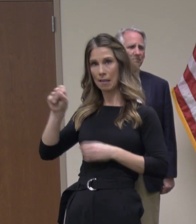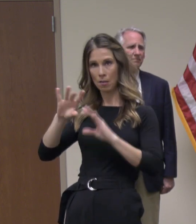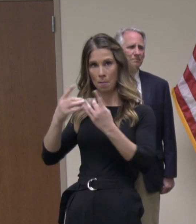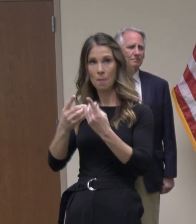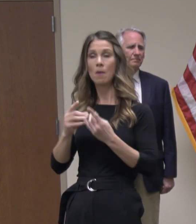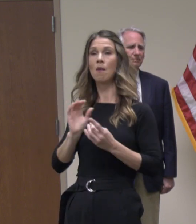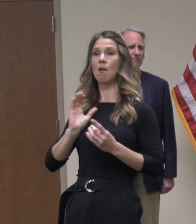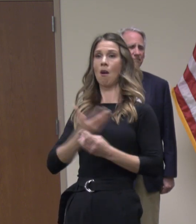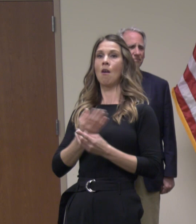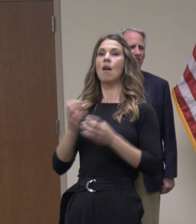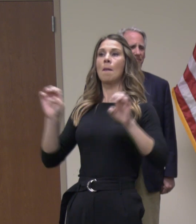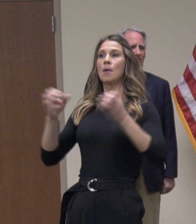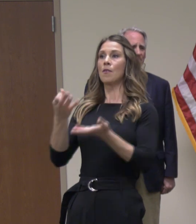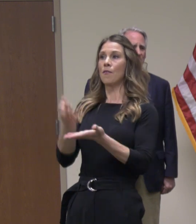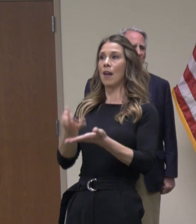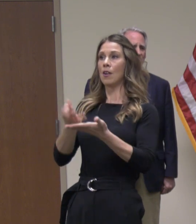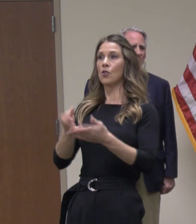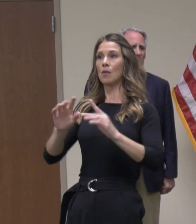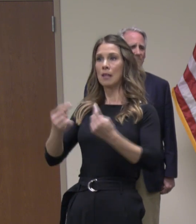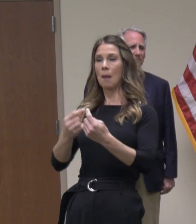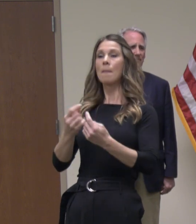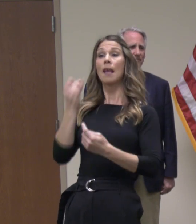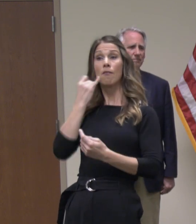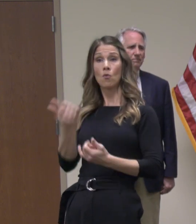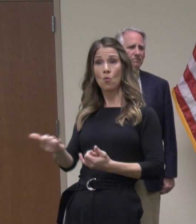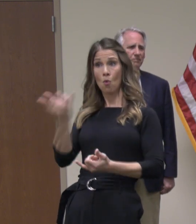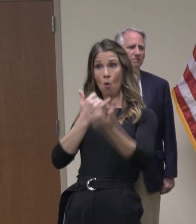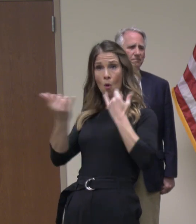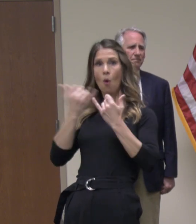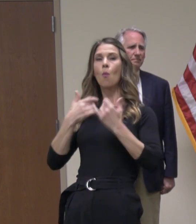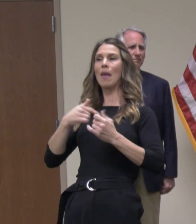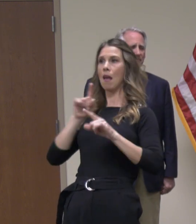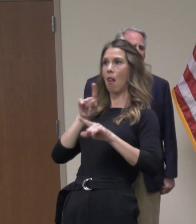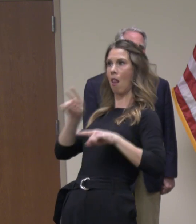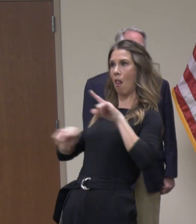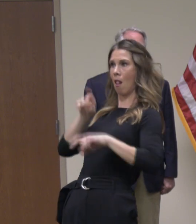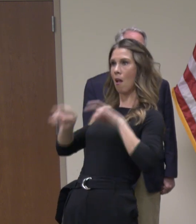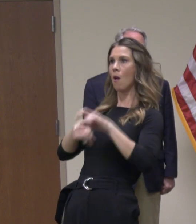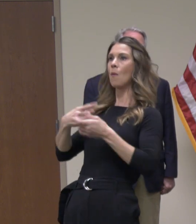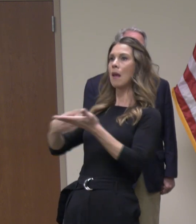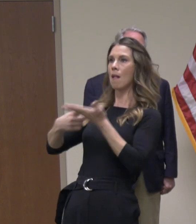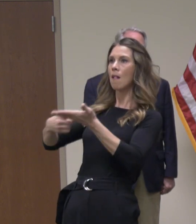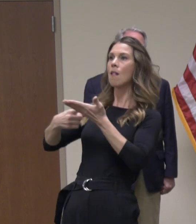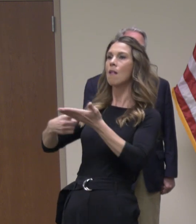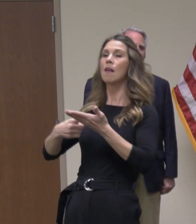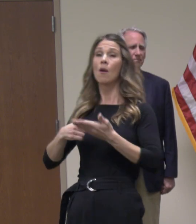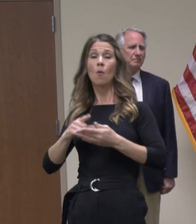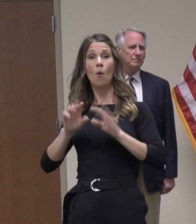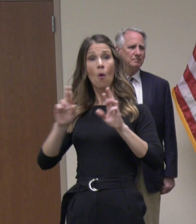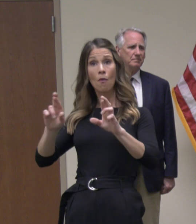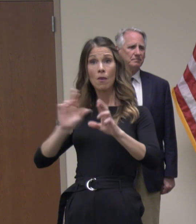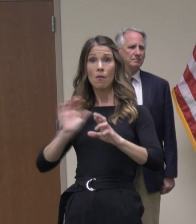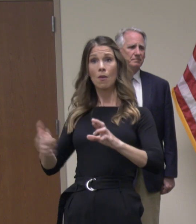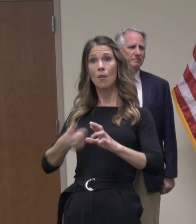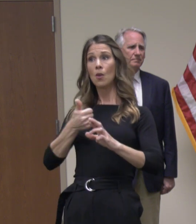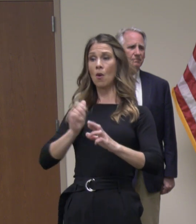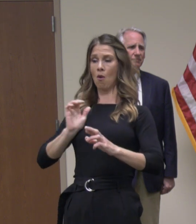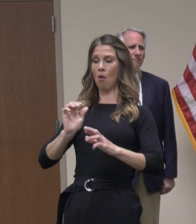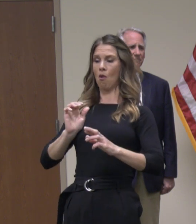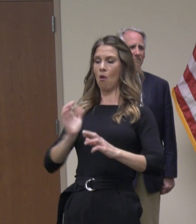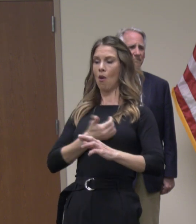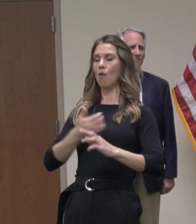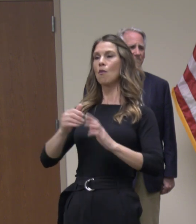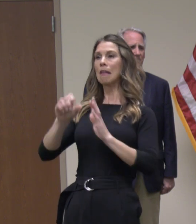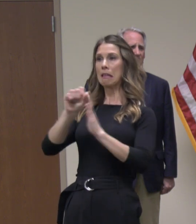conduct assessments and interviews over the phone, and we are awaiting confirmation from our state partners that other programs can do the same. We